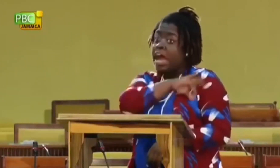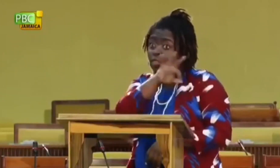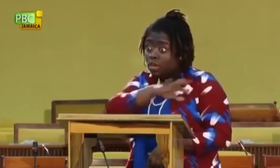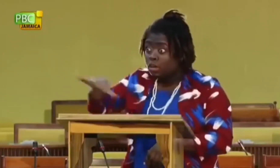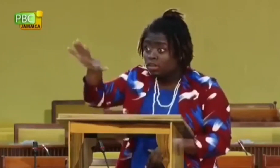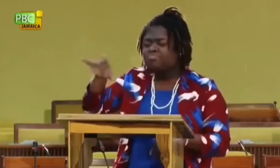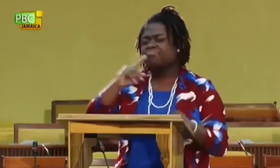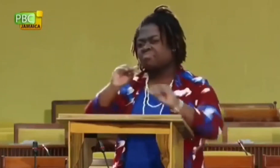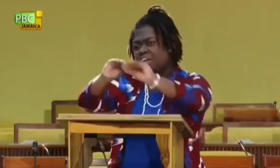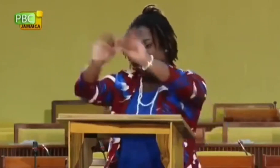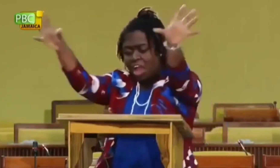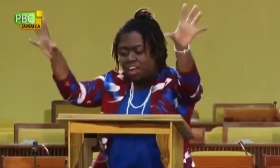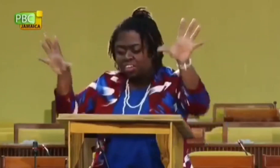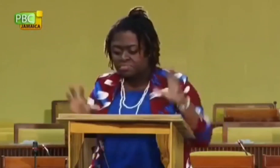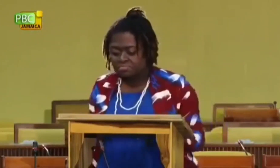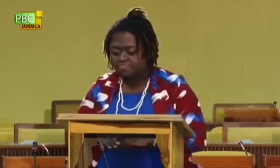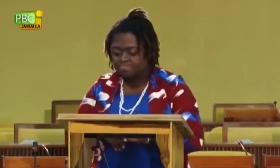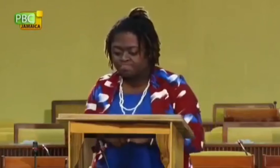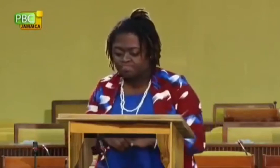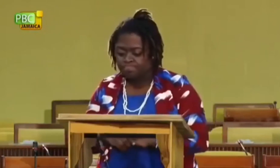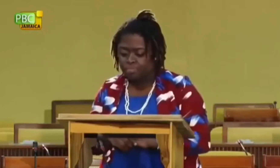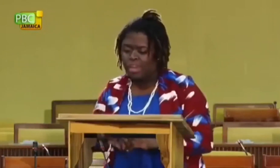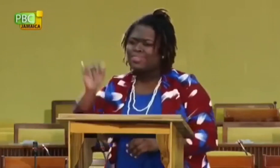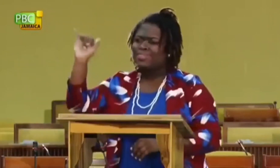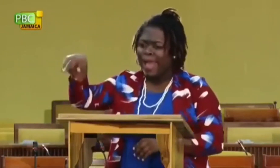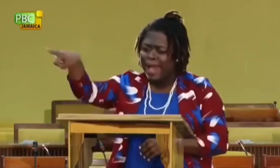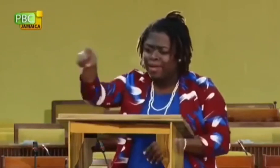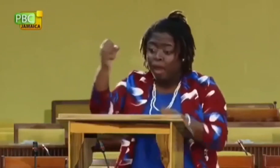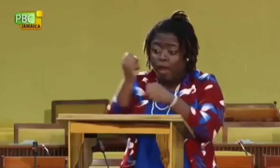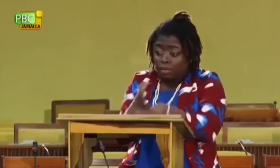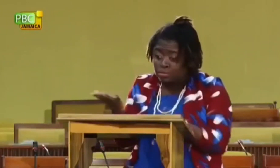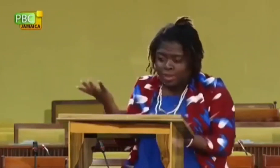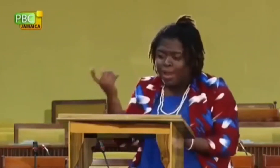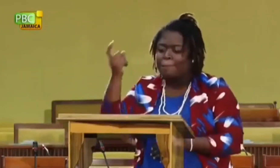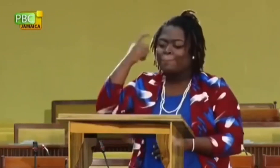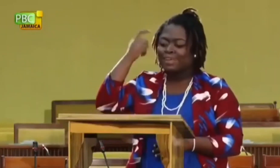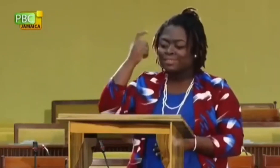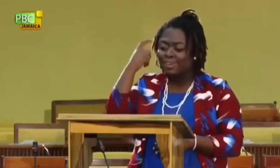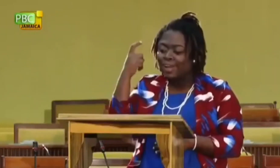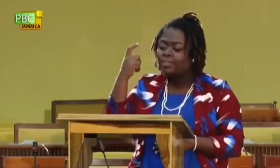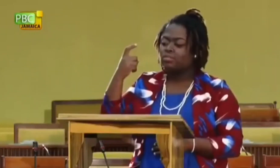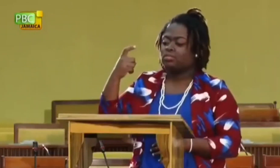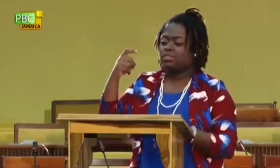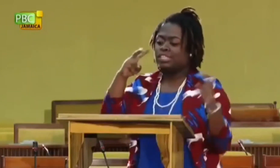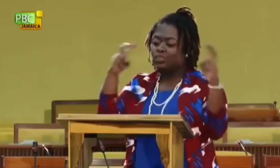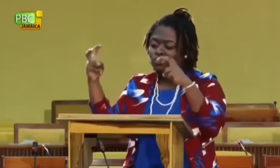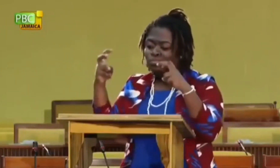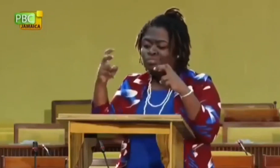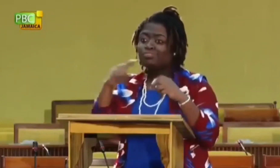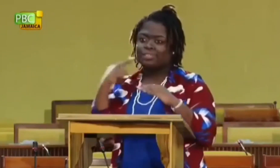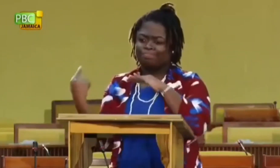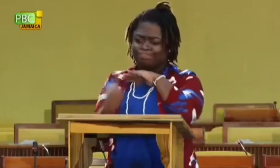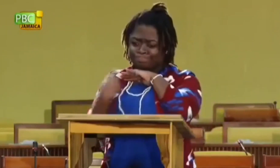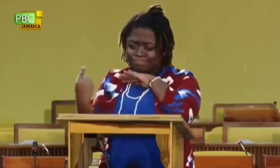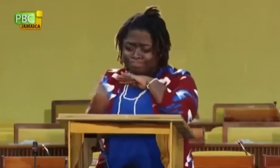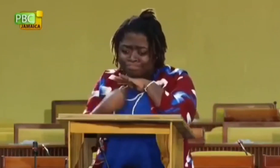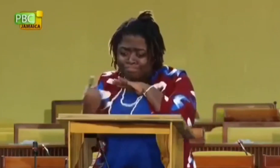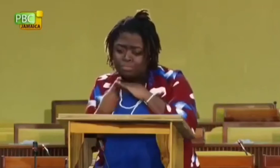The benefit of this is clear. The mental health issue caused by isolation